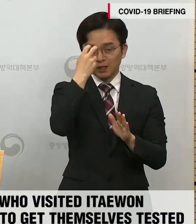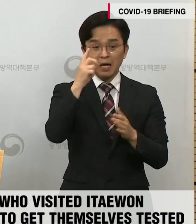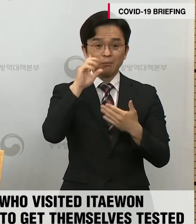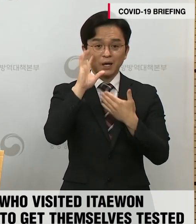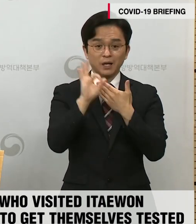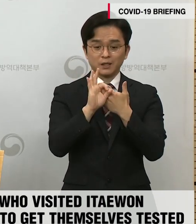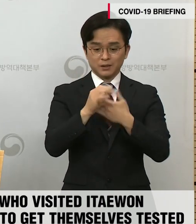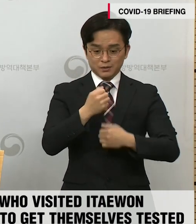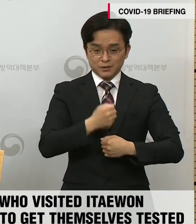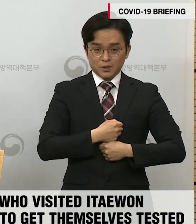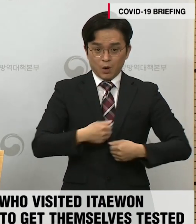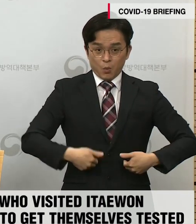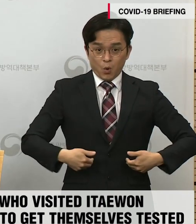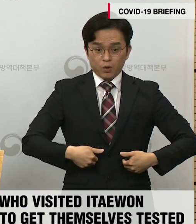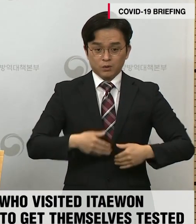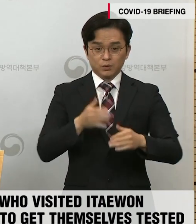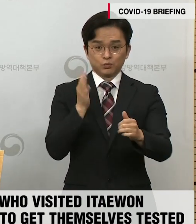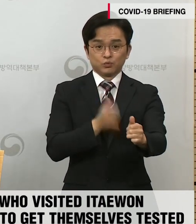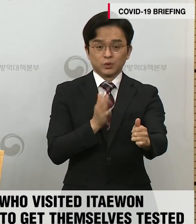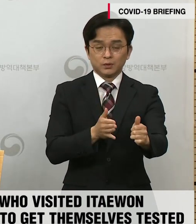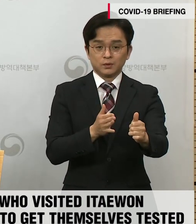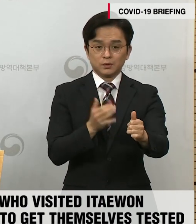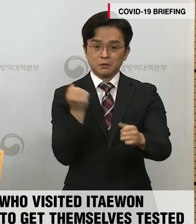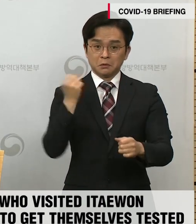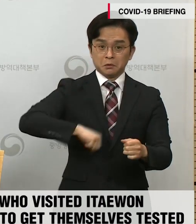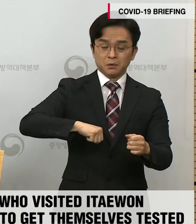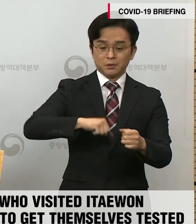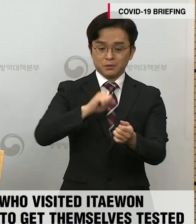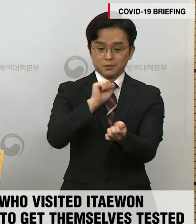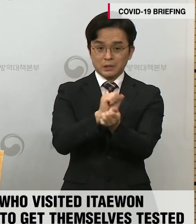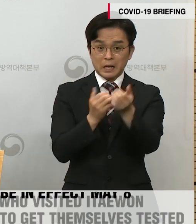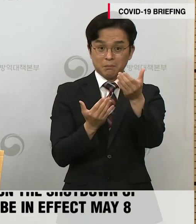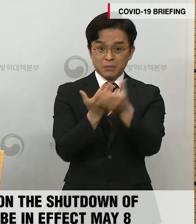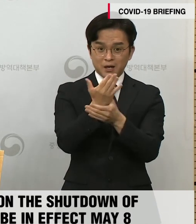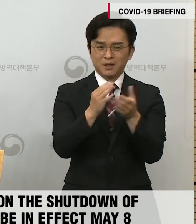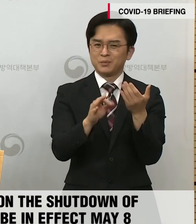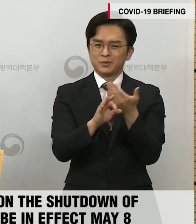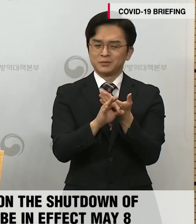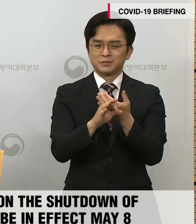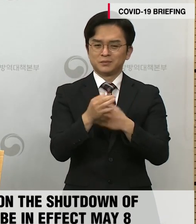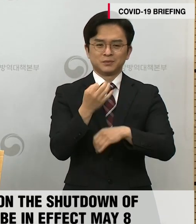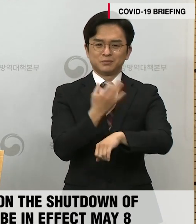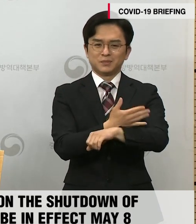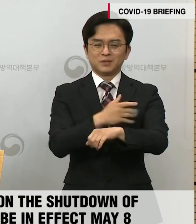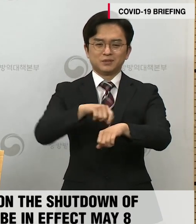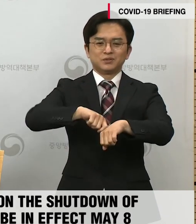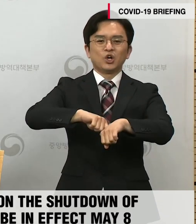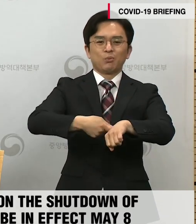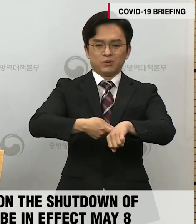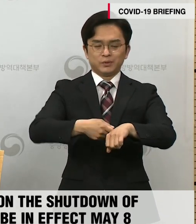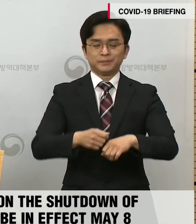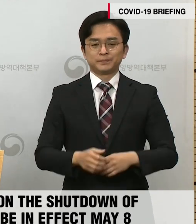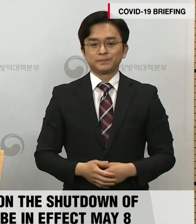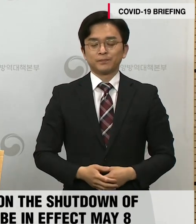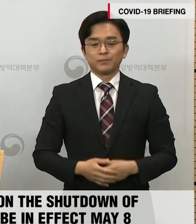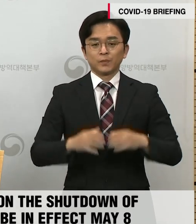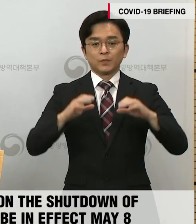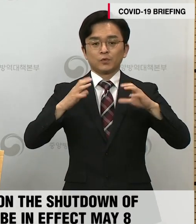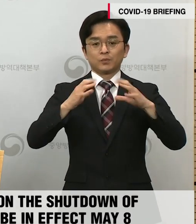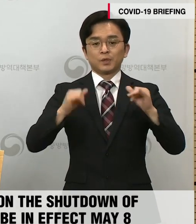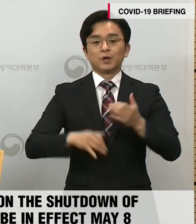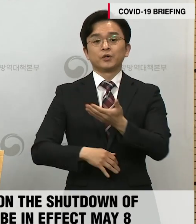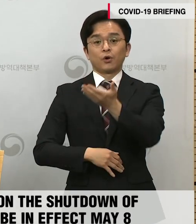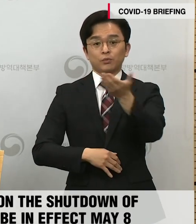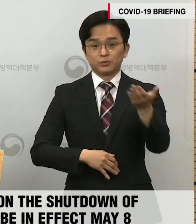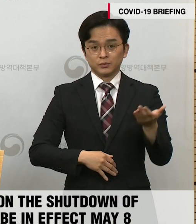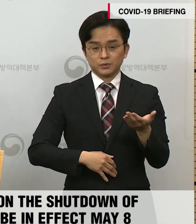an entry log. And if these breached, they will be subject to fine as well as seize